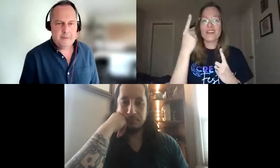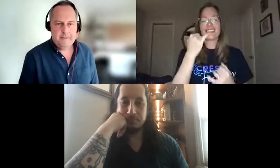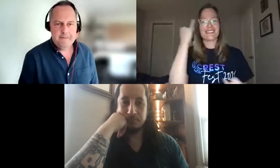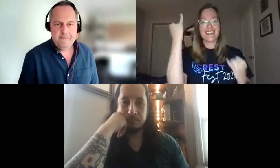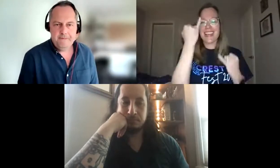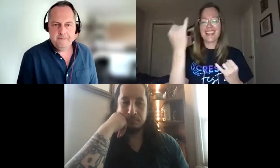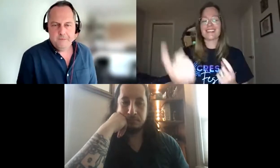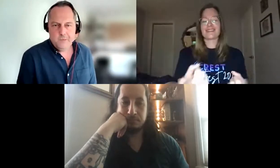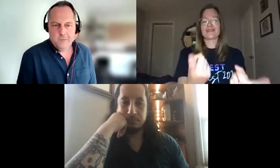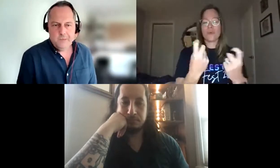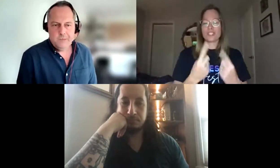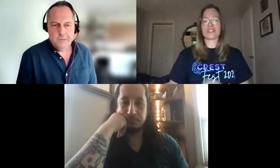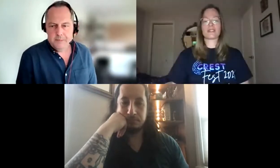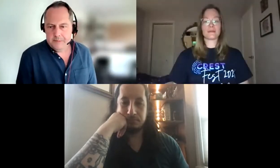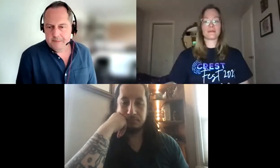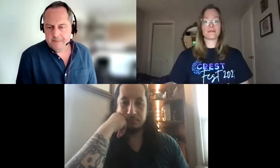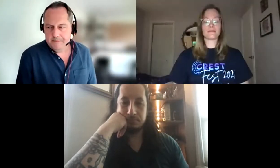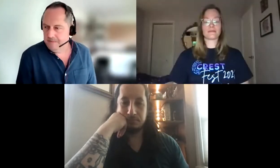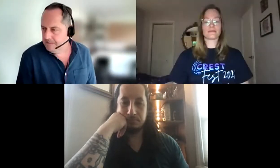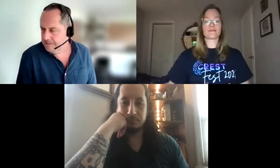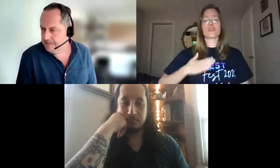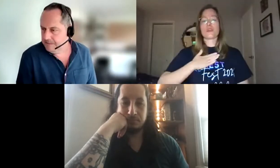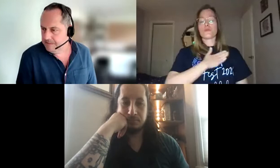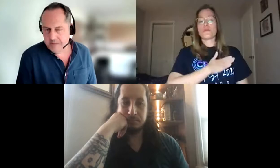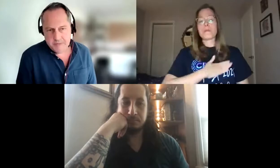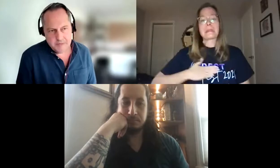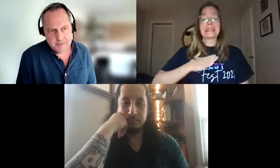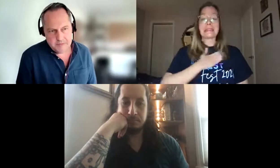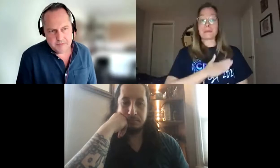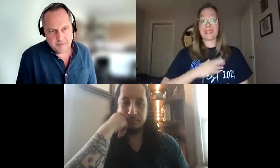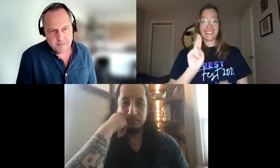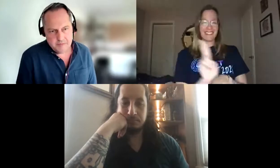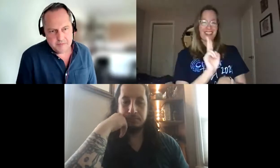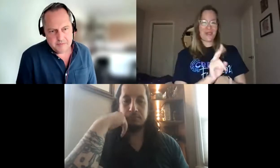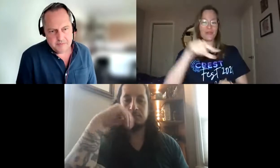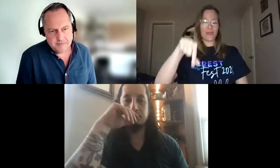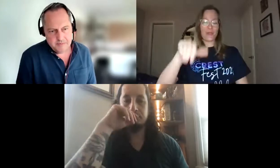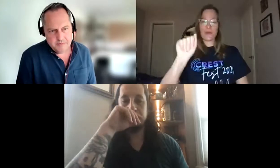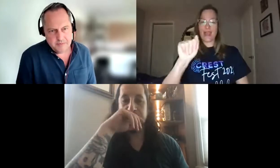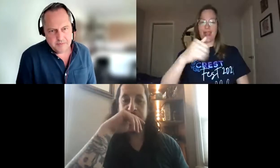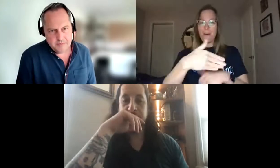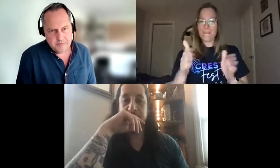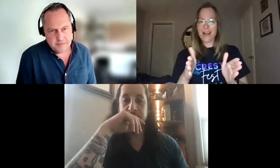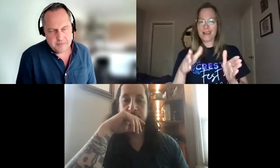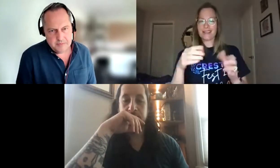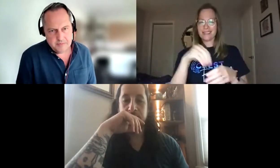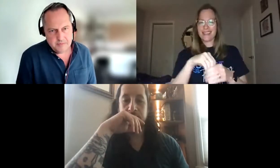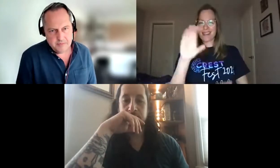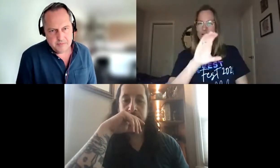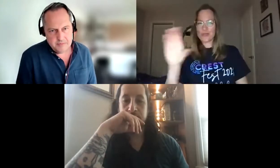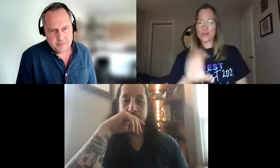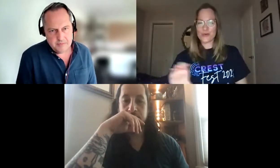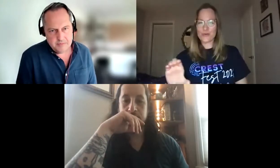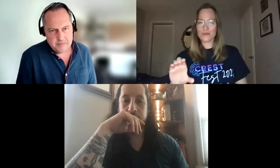to know what your thoughts are and what you're thinking as it relates to these technologies. So please